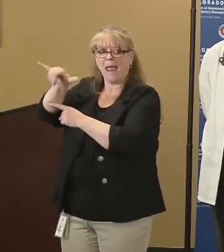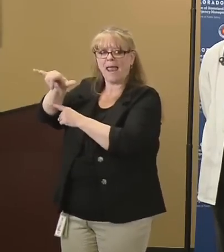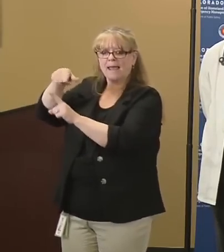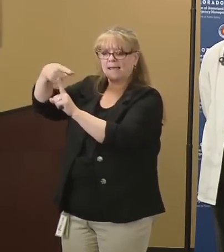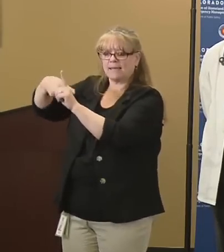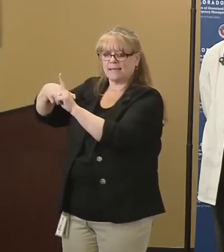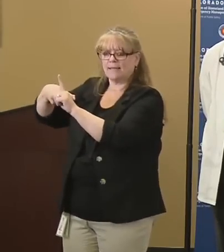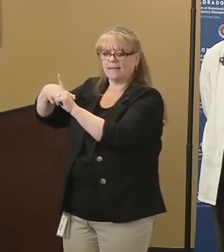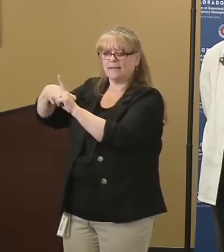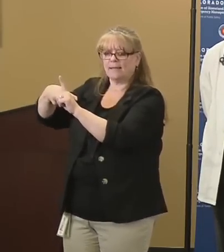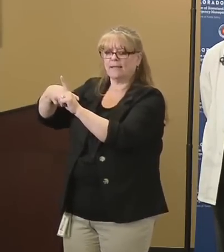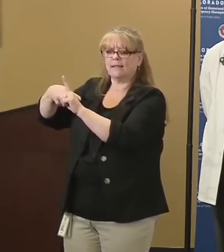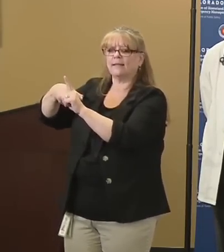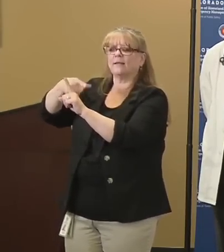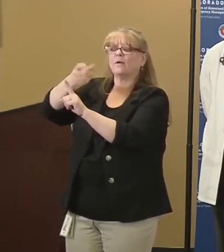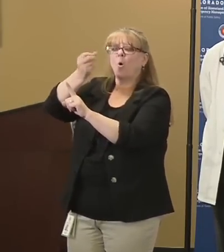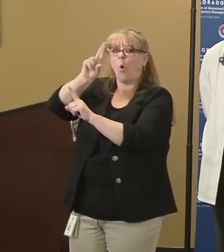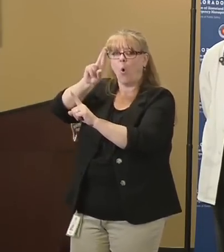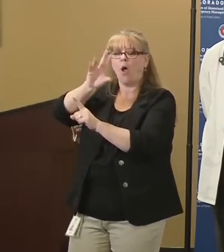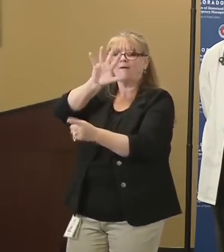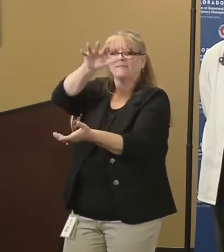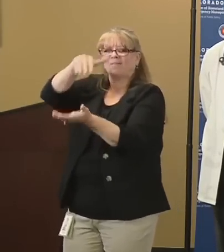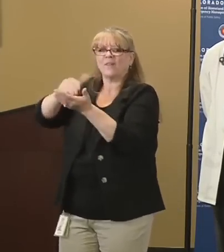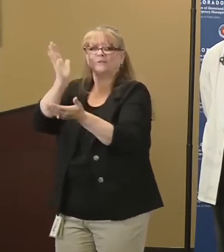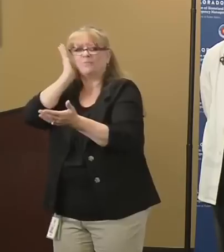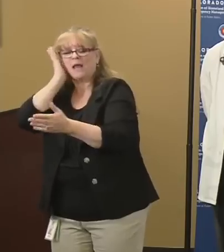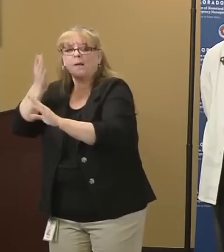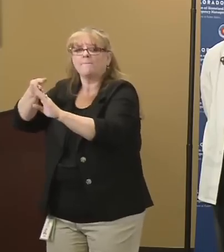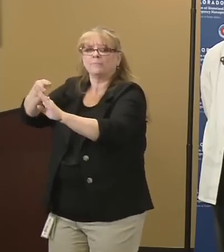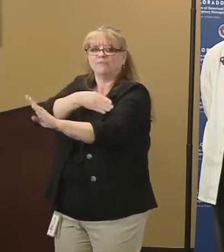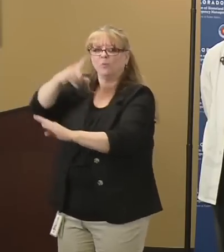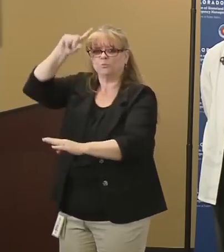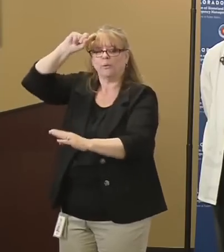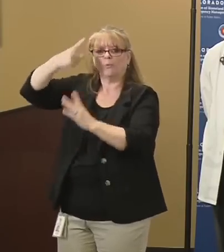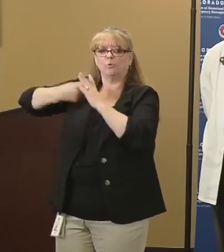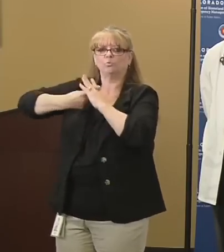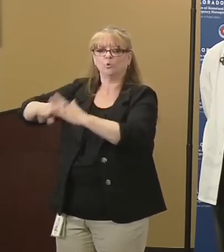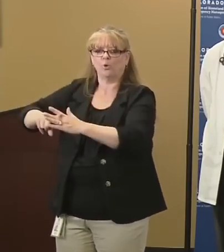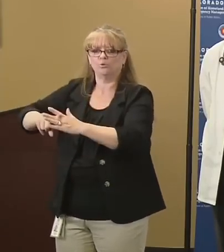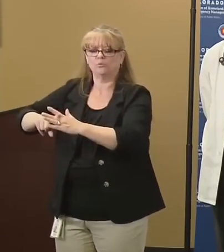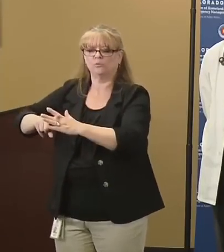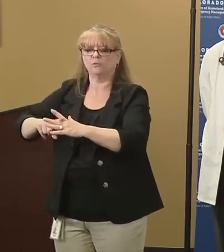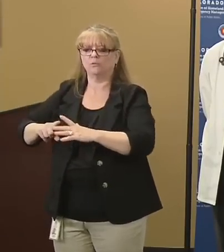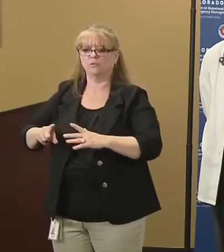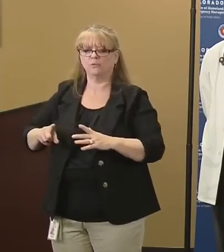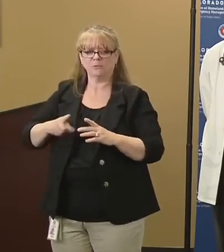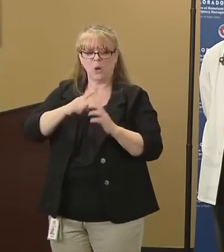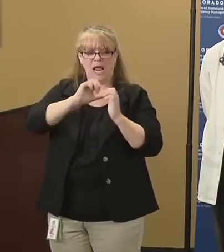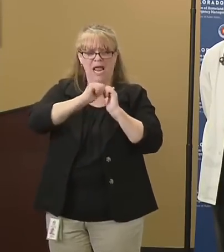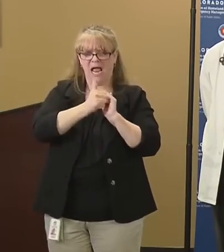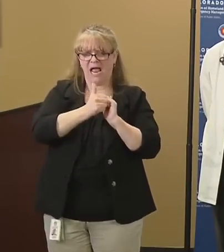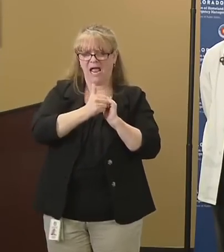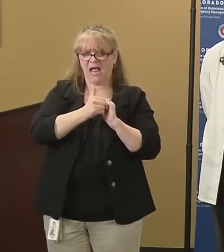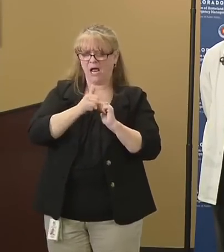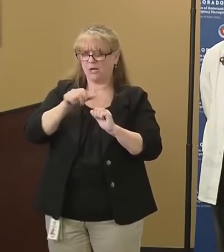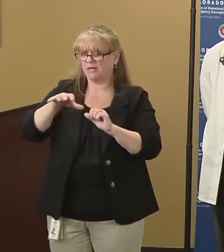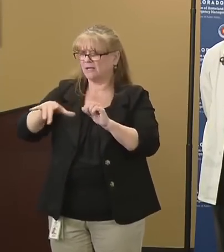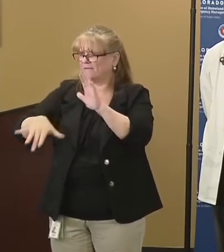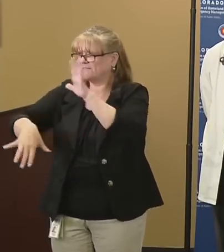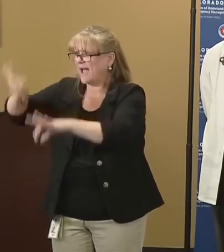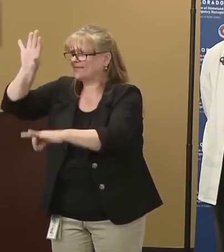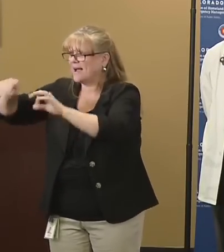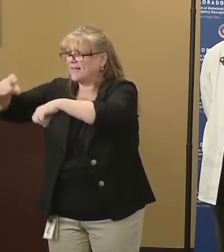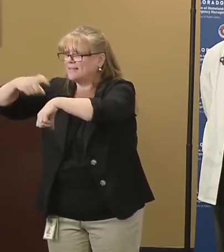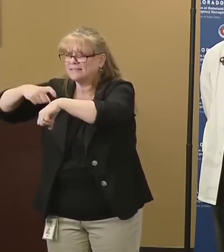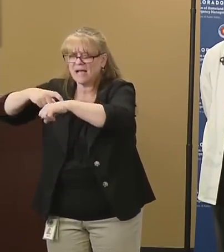of these beds coming online? And more specifically, how does the timing of these beds coming online align with